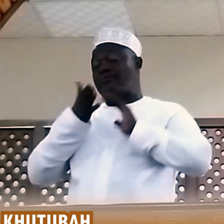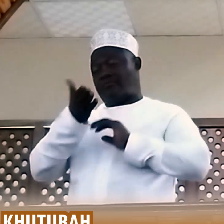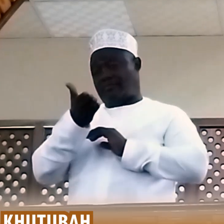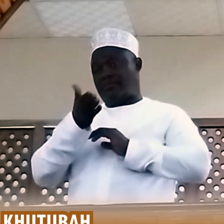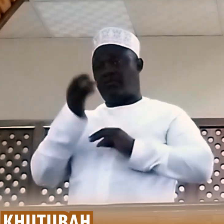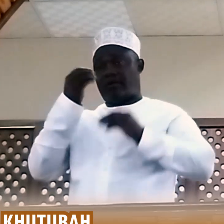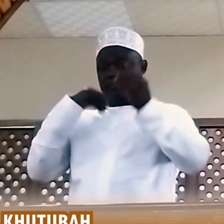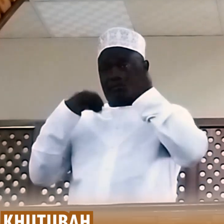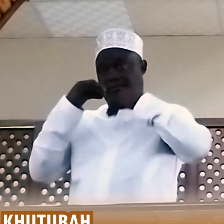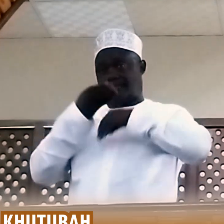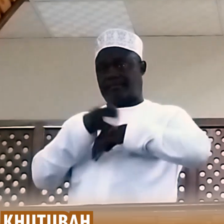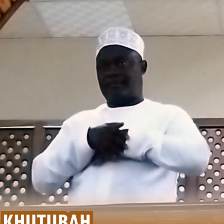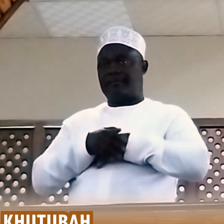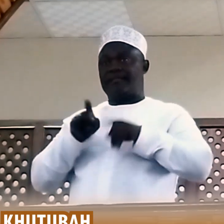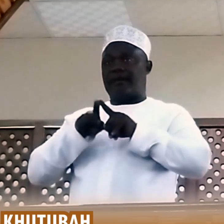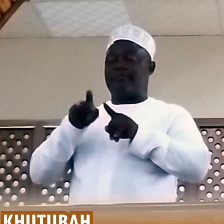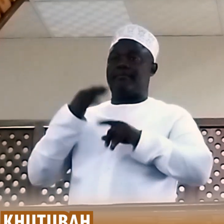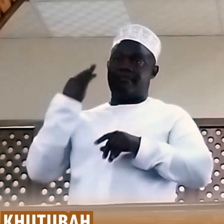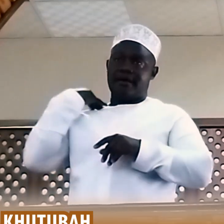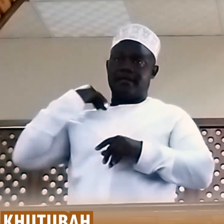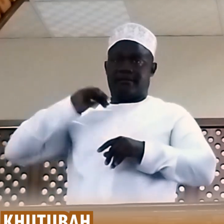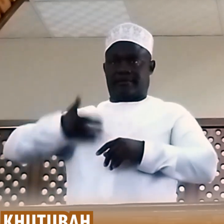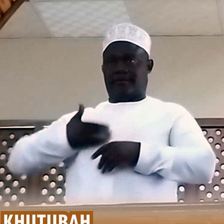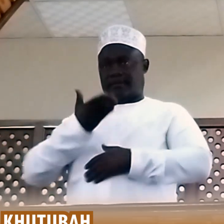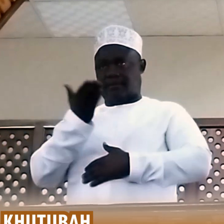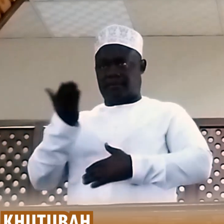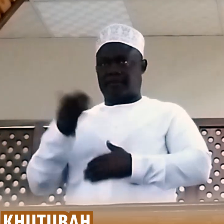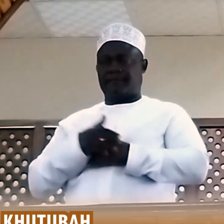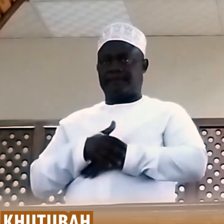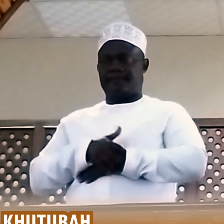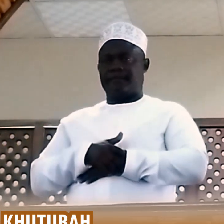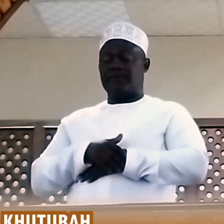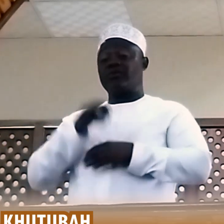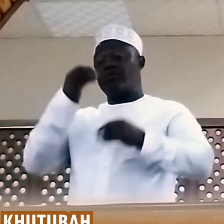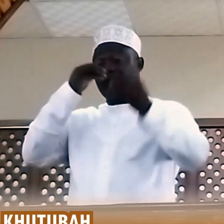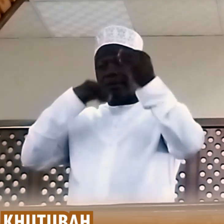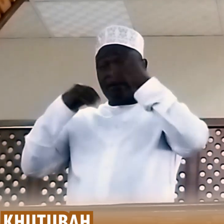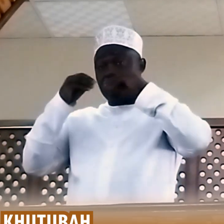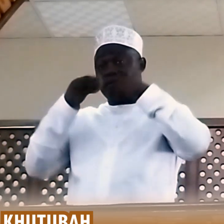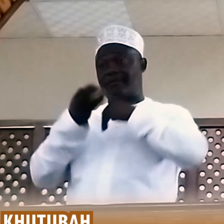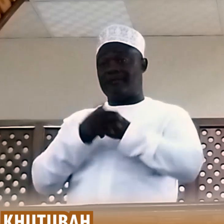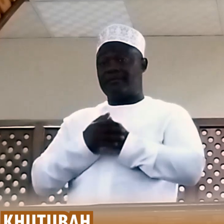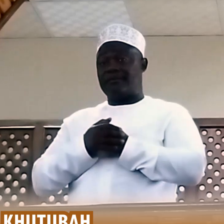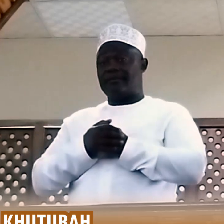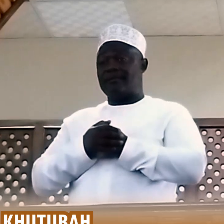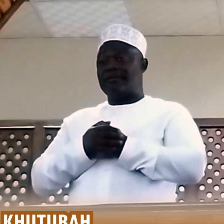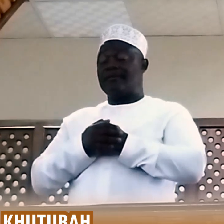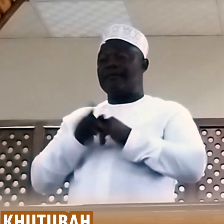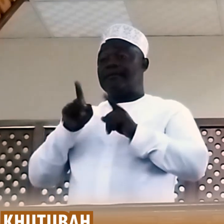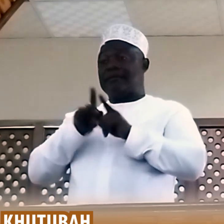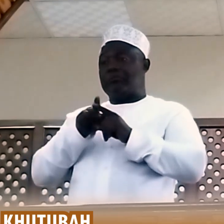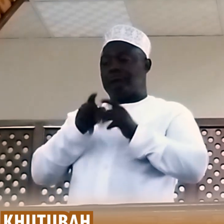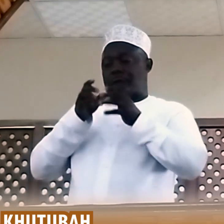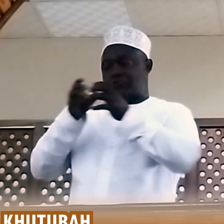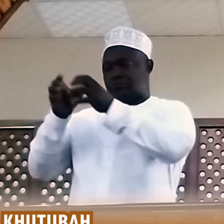cause. Dear brothers and sisters, corruption takes